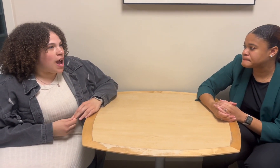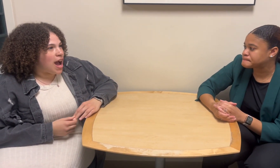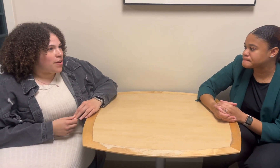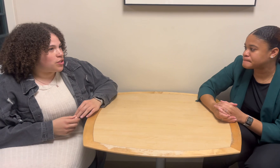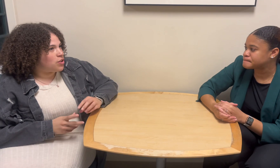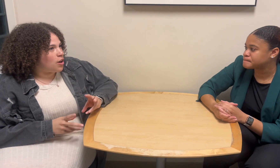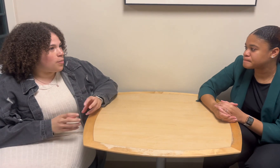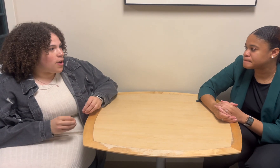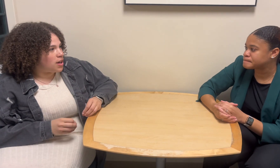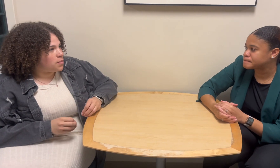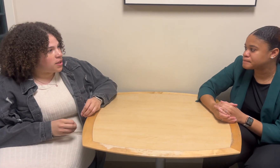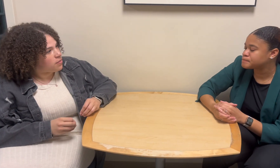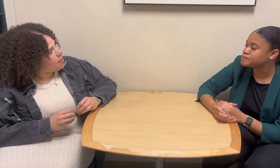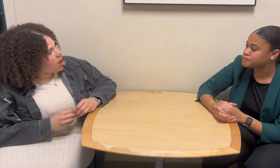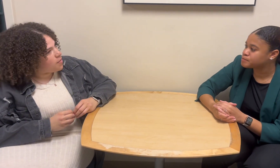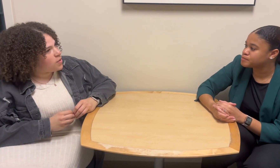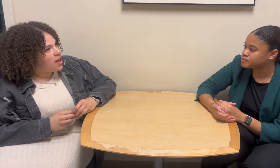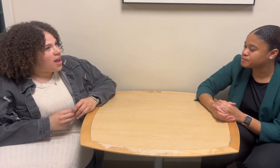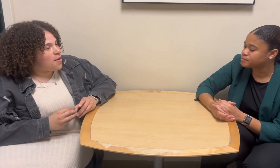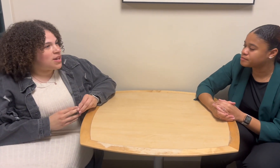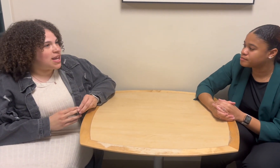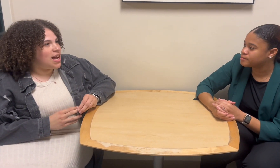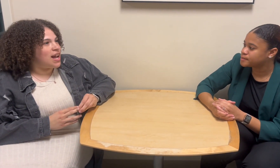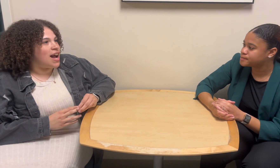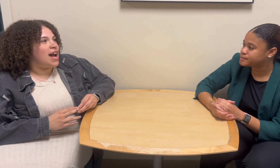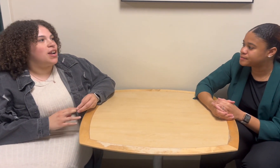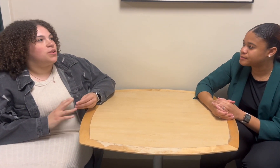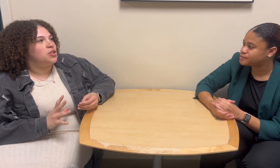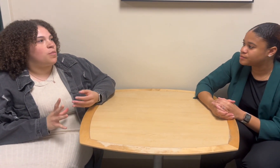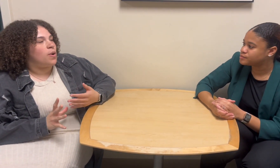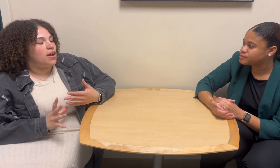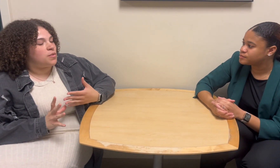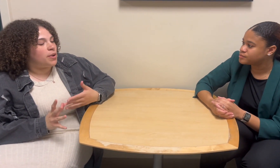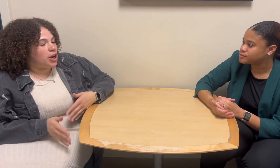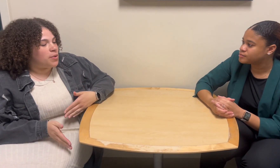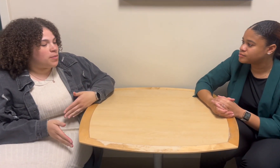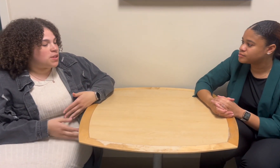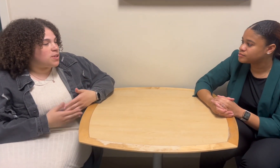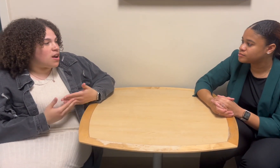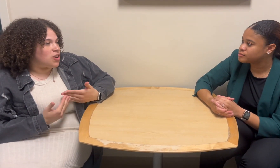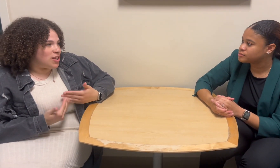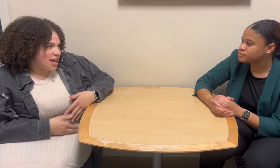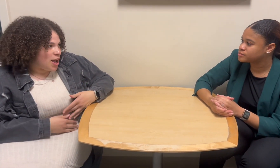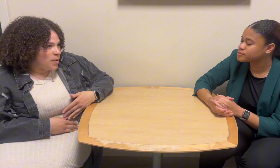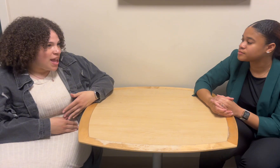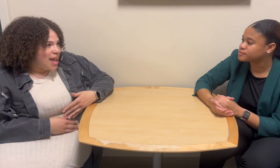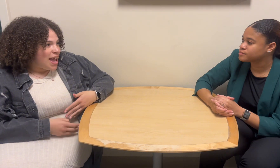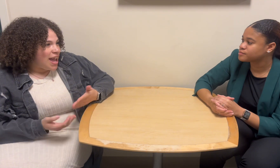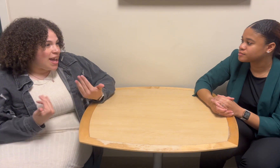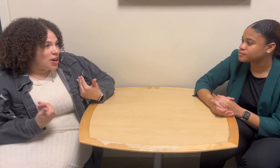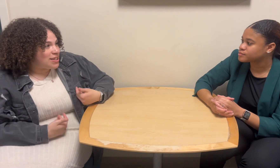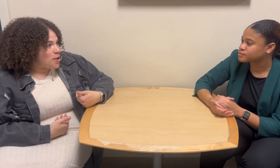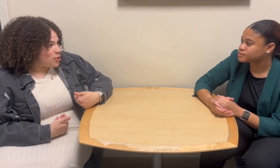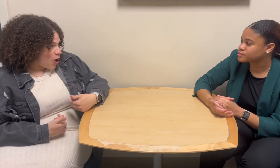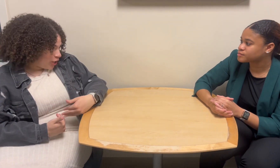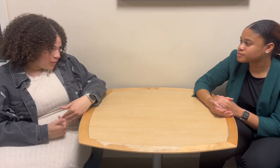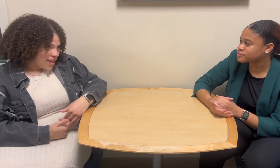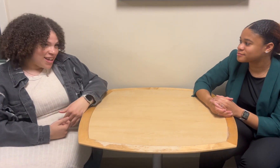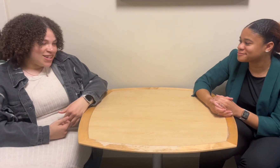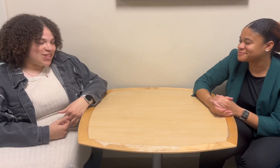have a strong bond with my mom and my dad. I had a really strong bond with my grandmother because we talked all the time. And honestly, I'm a talker.